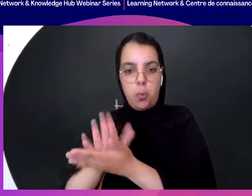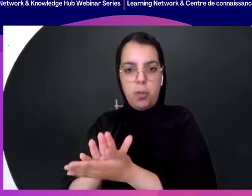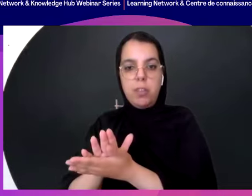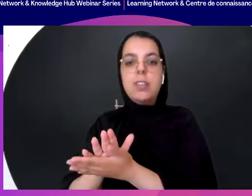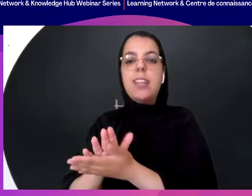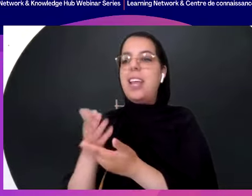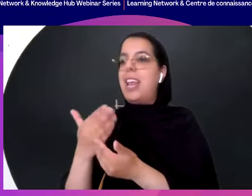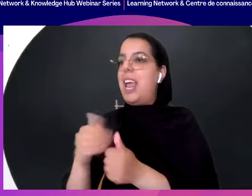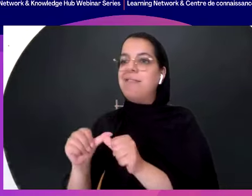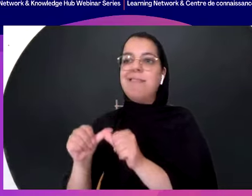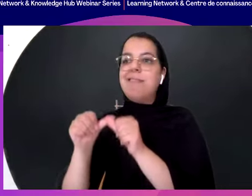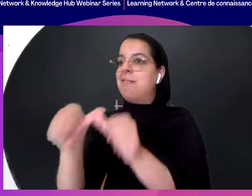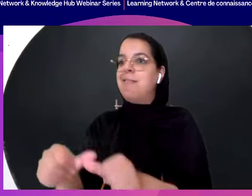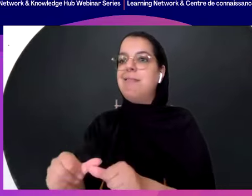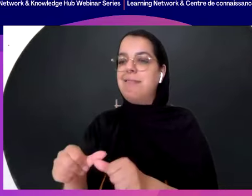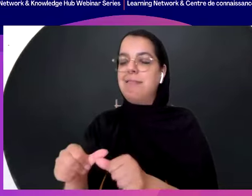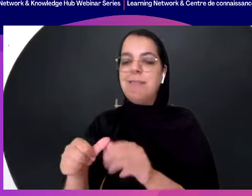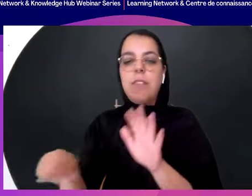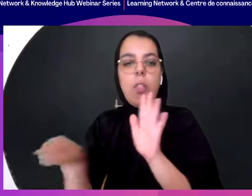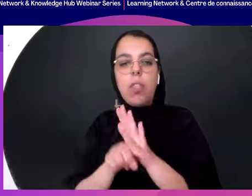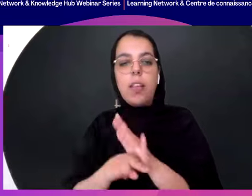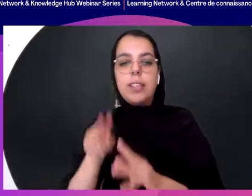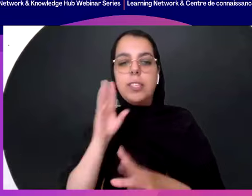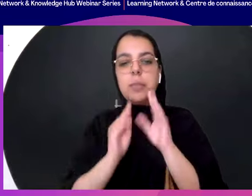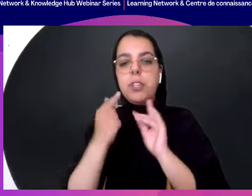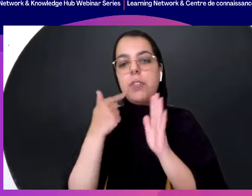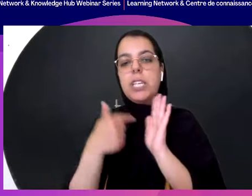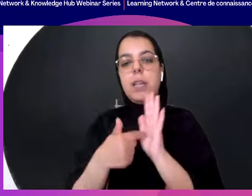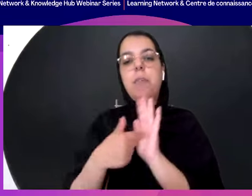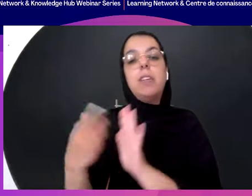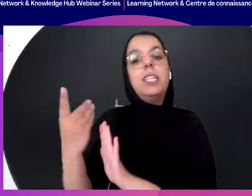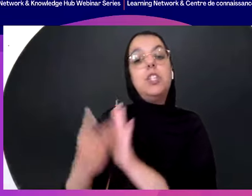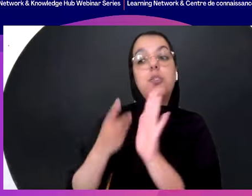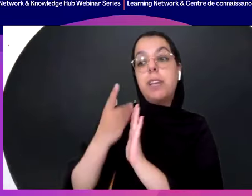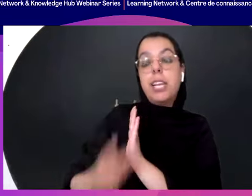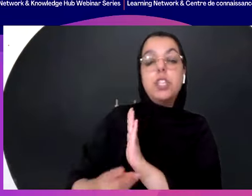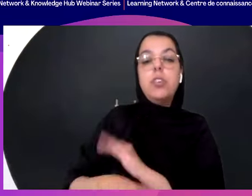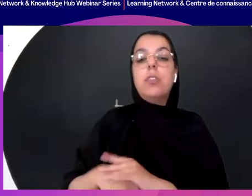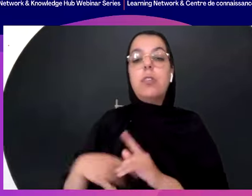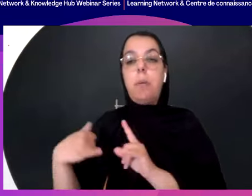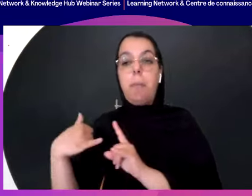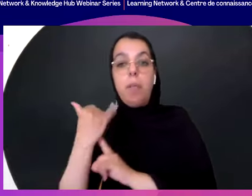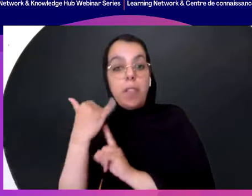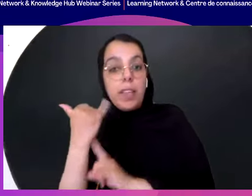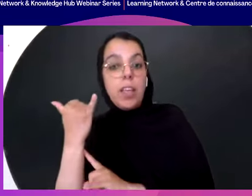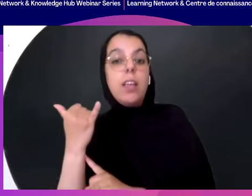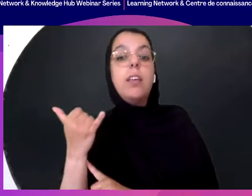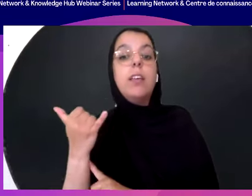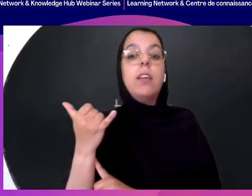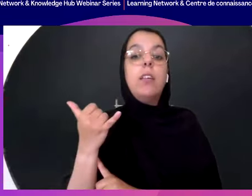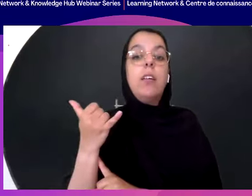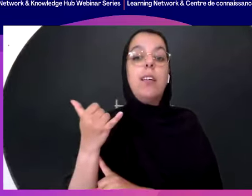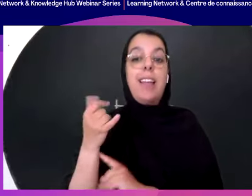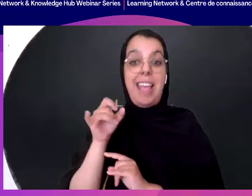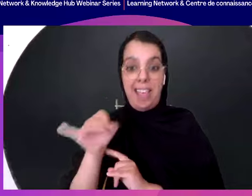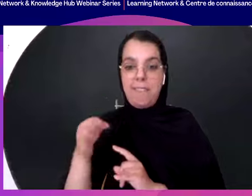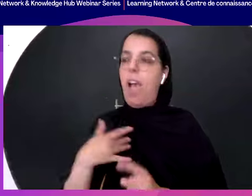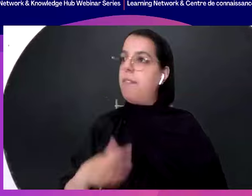stressors like discrimination or bullying. We show that these different aspects of cultural engagement is often